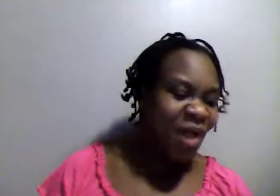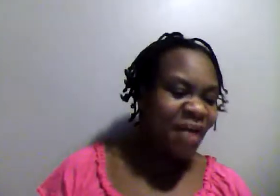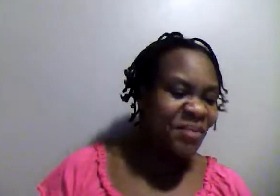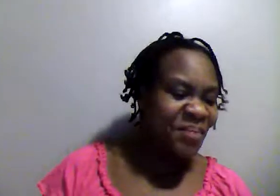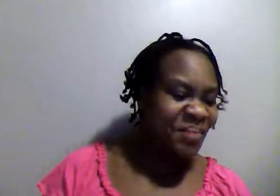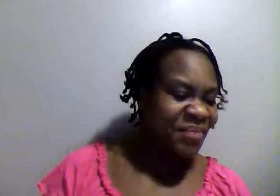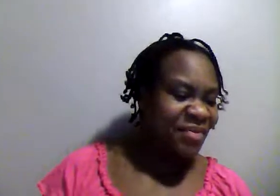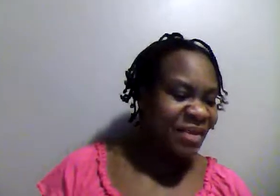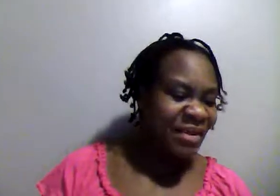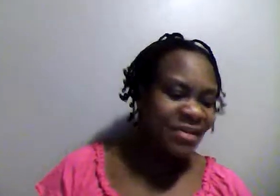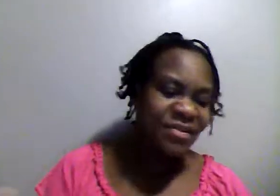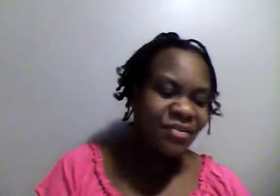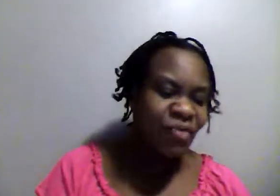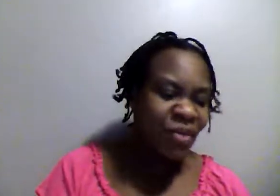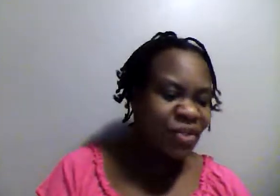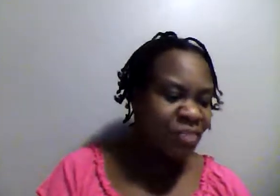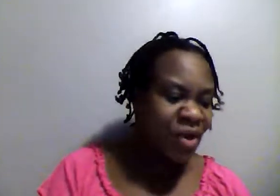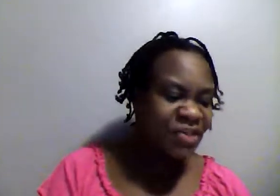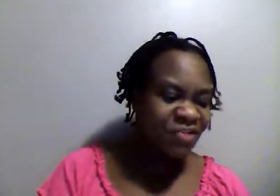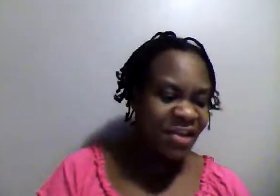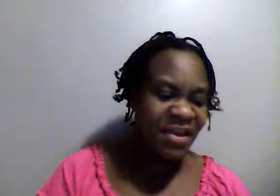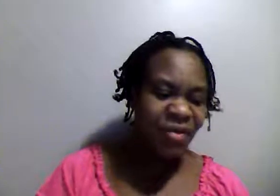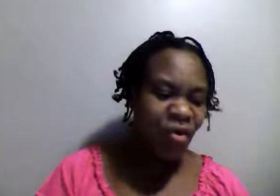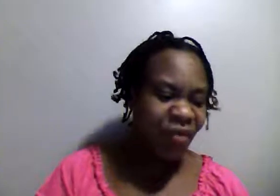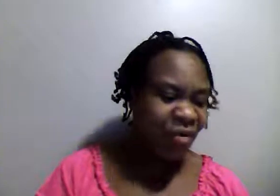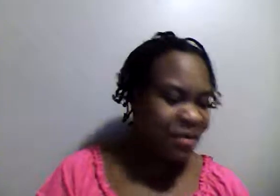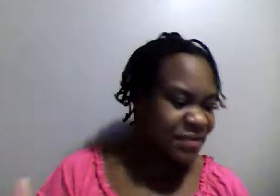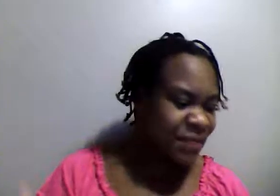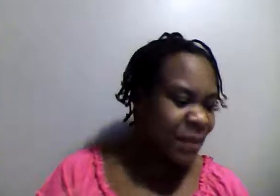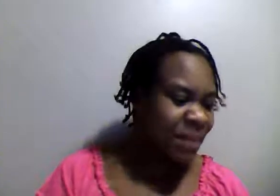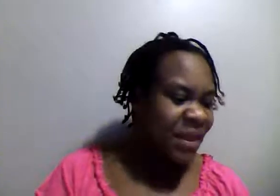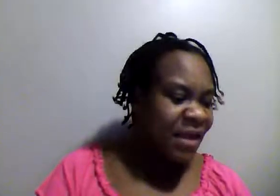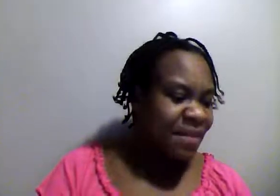one. Too much moisture and then over. So